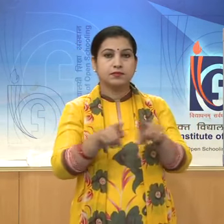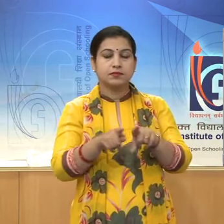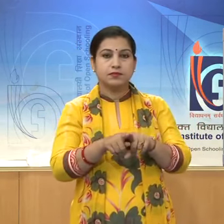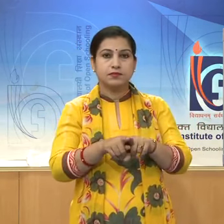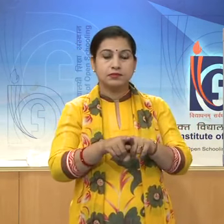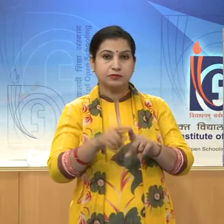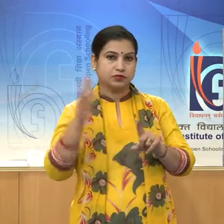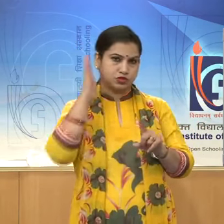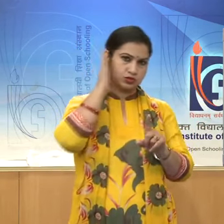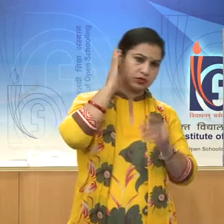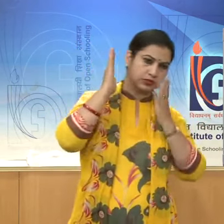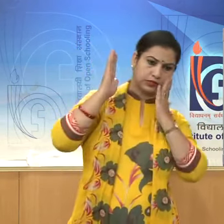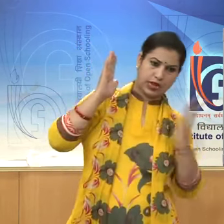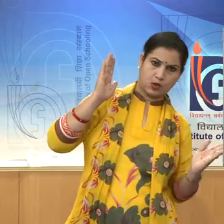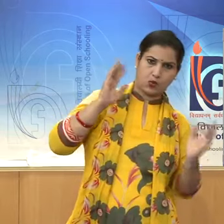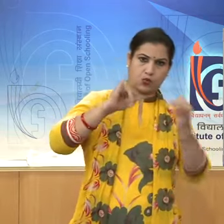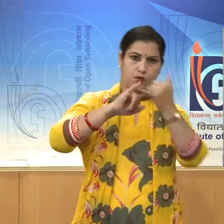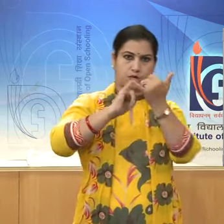and shadows.